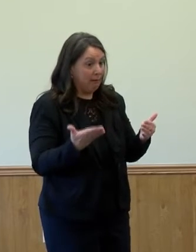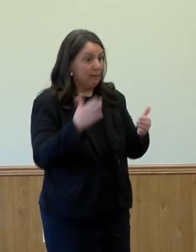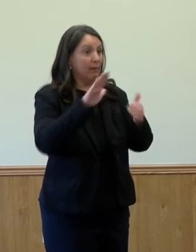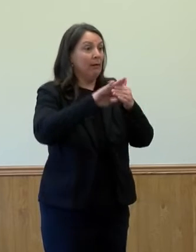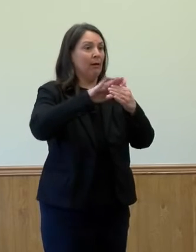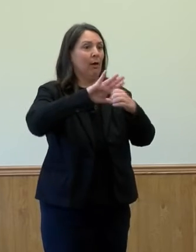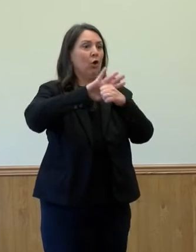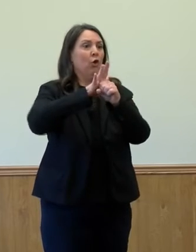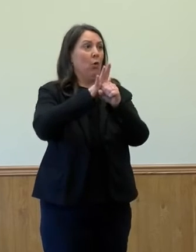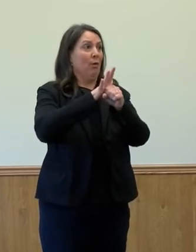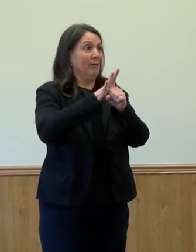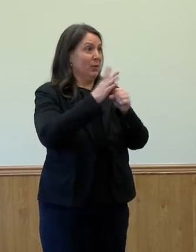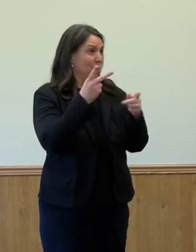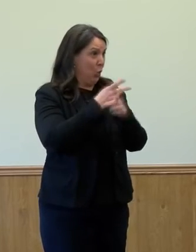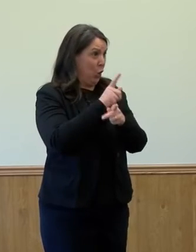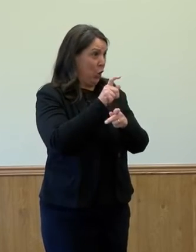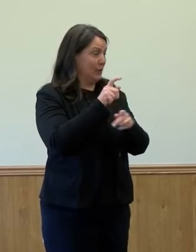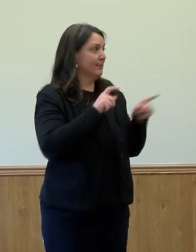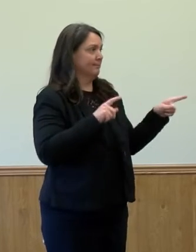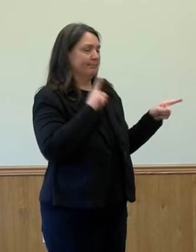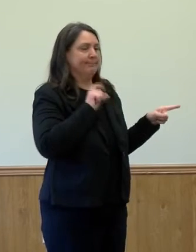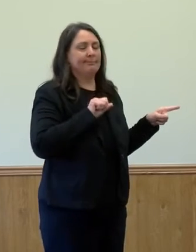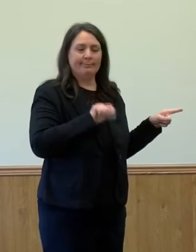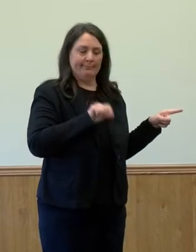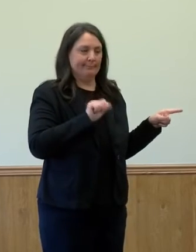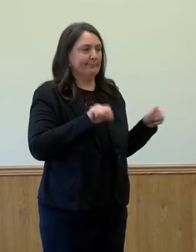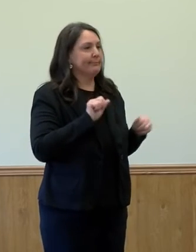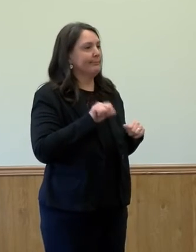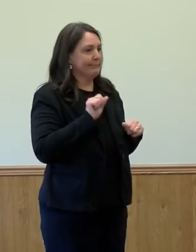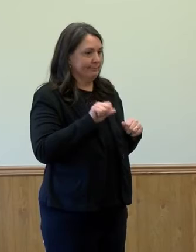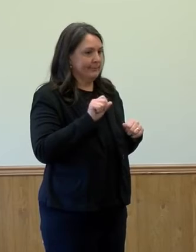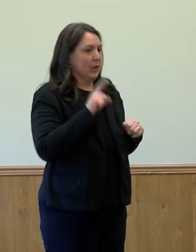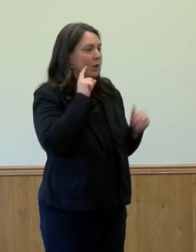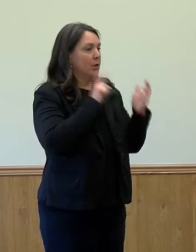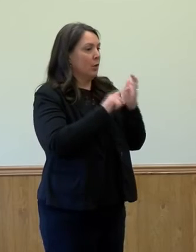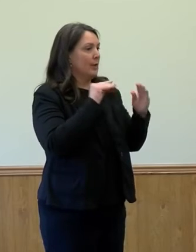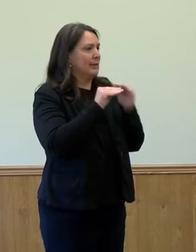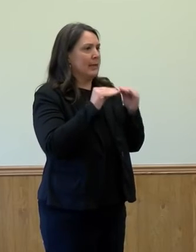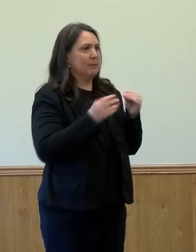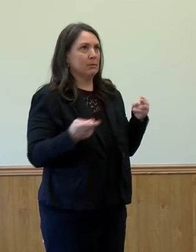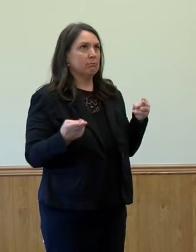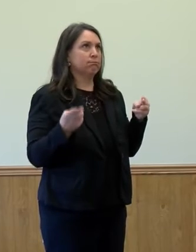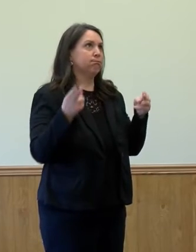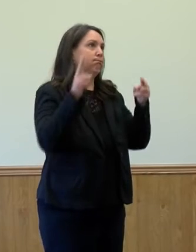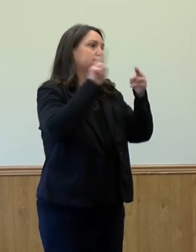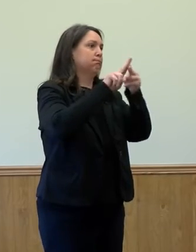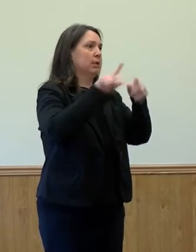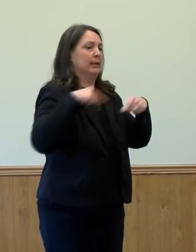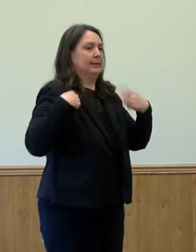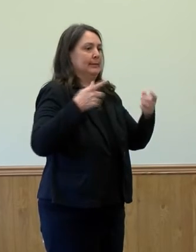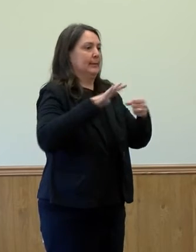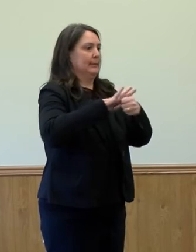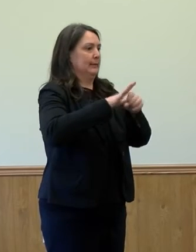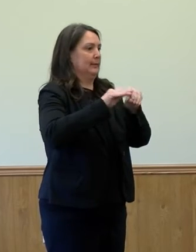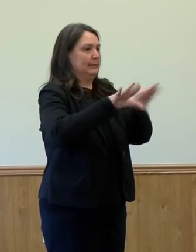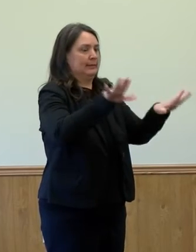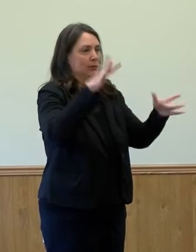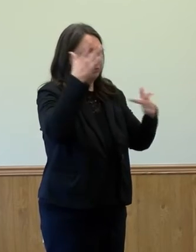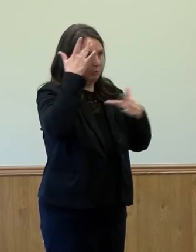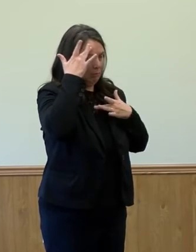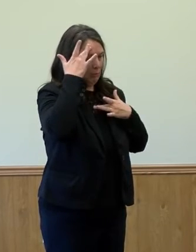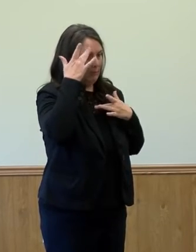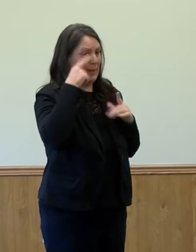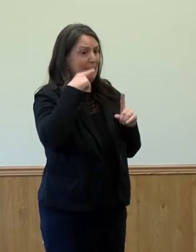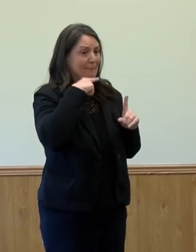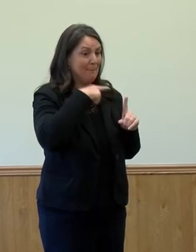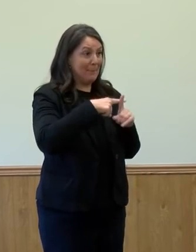pandemic? Very much so. We find that those statistics have increased significantly in the last year since the pandemic. Not just the pandemic, but also